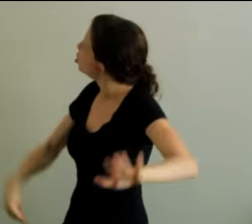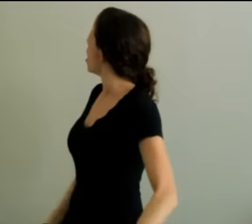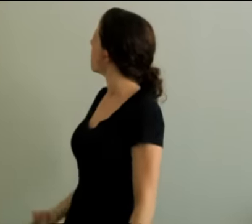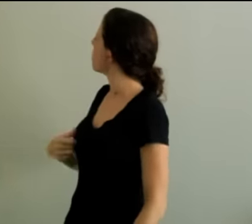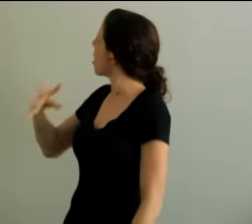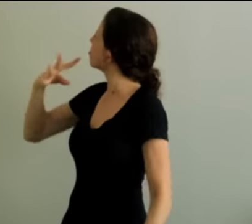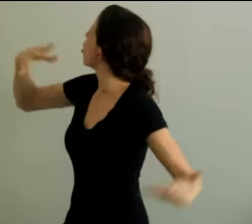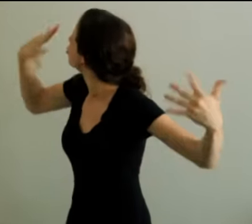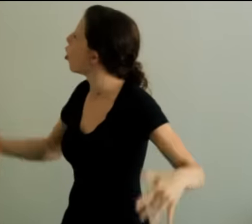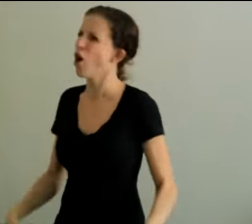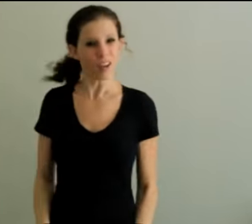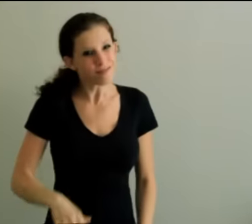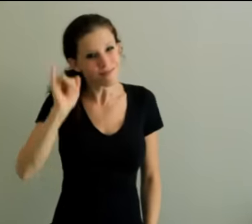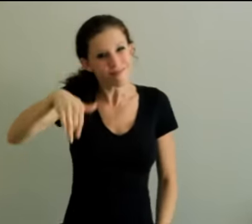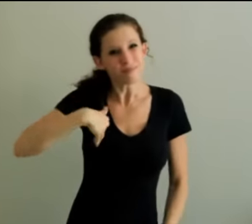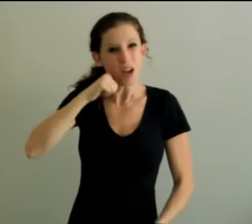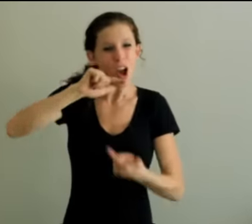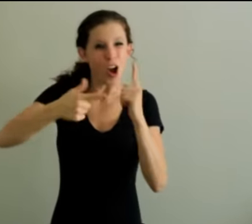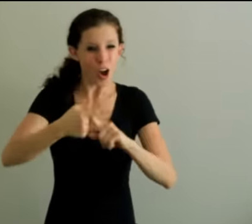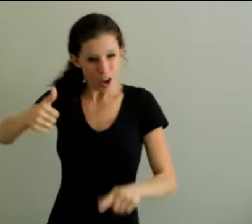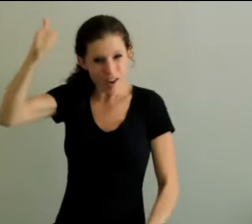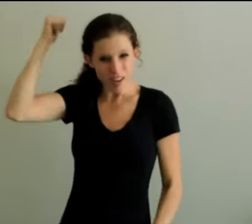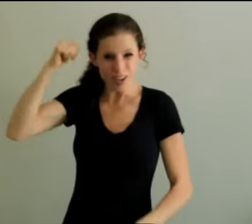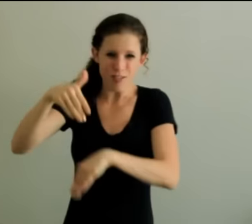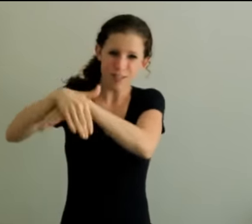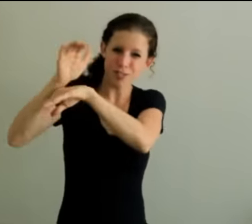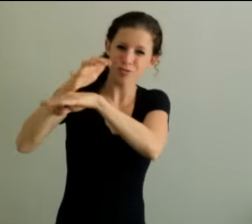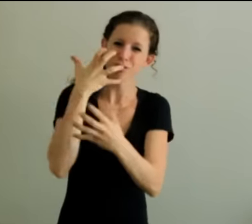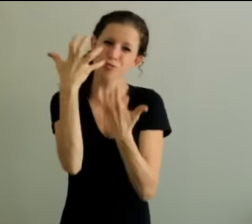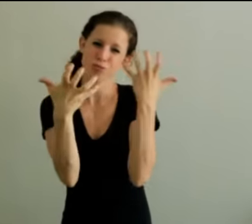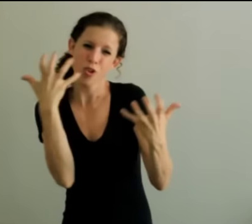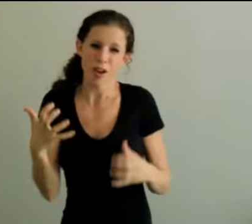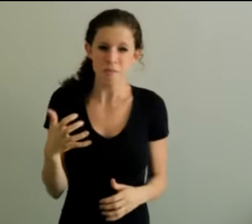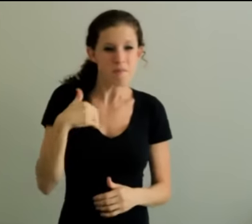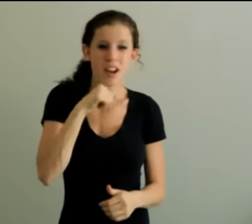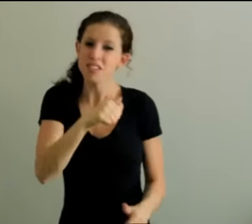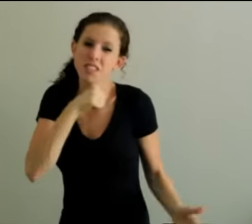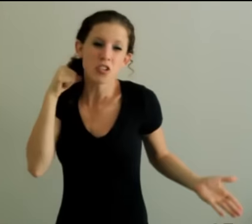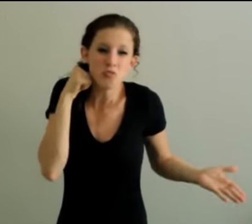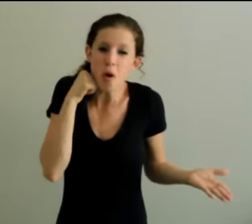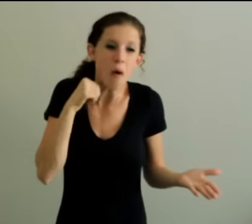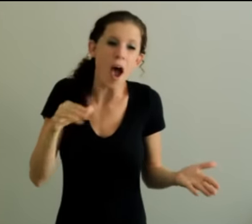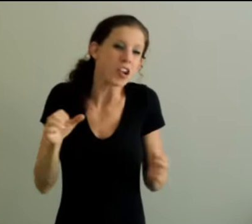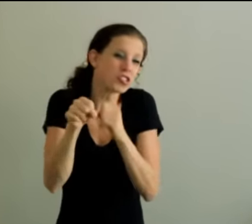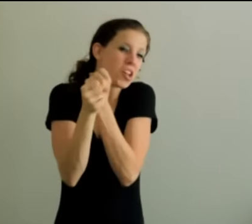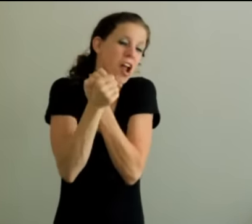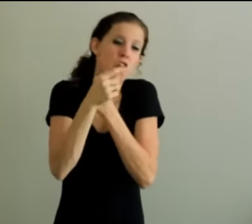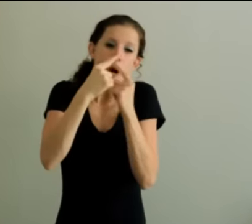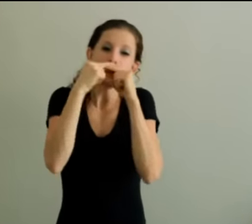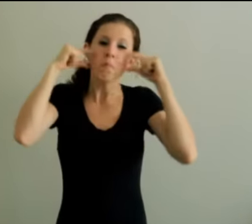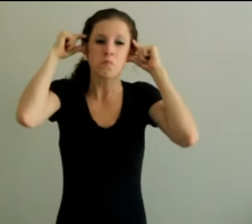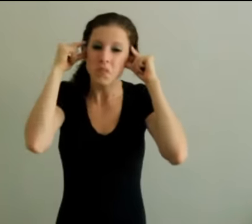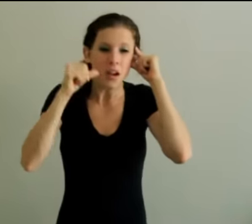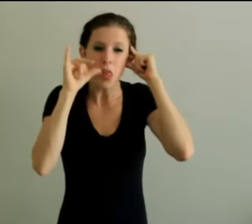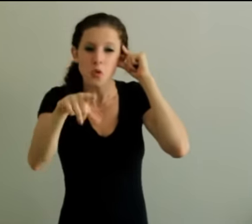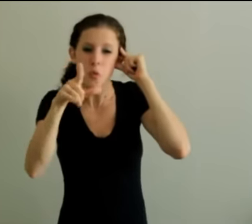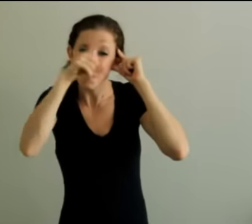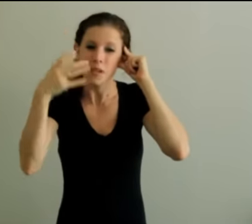Shut up bitch I'm tryna talk Hey Slim That's my girlfriend Screamin' in the trunk But I didn't slit her throat I just tied her up See I ain't like you